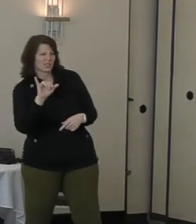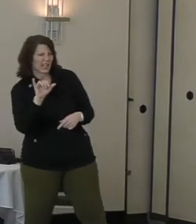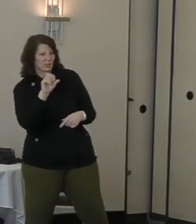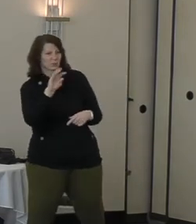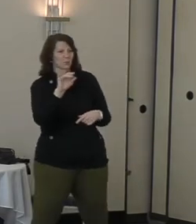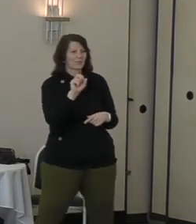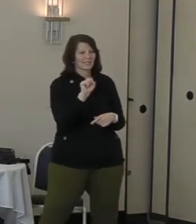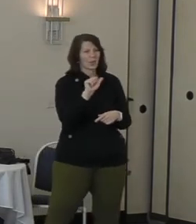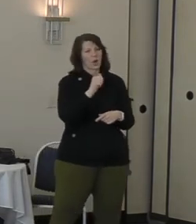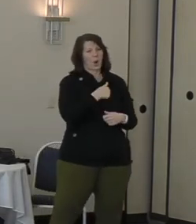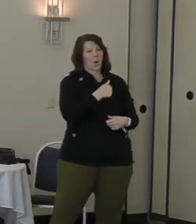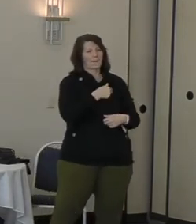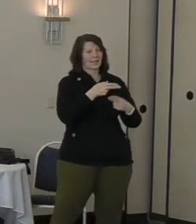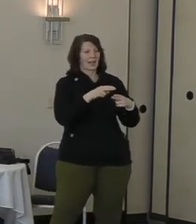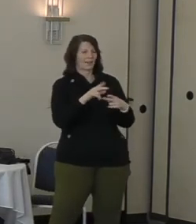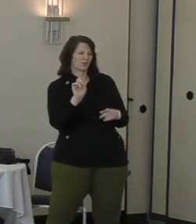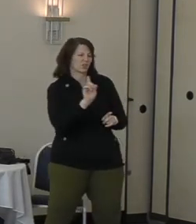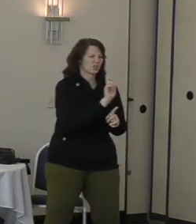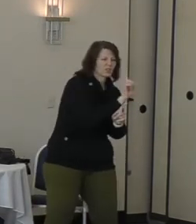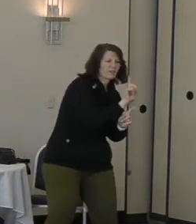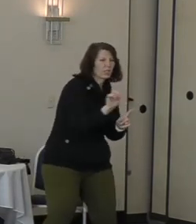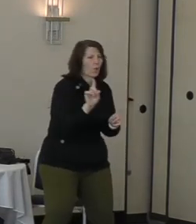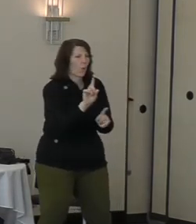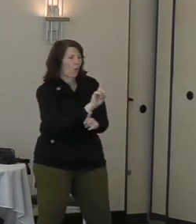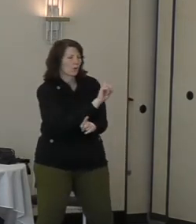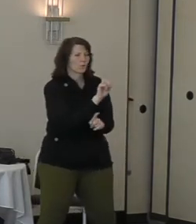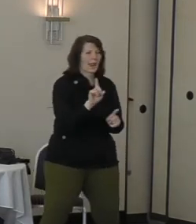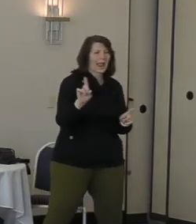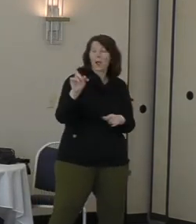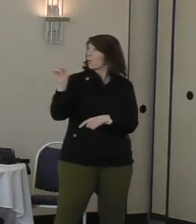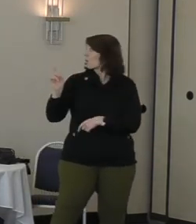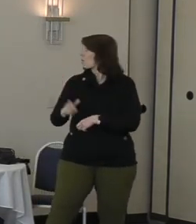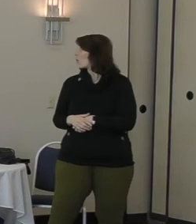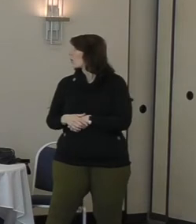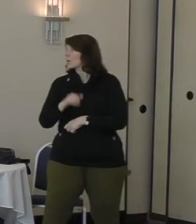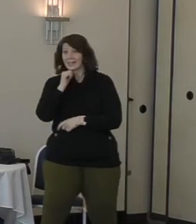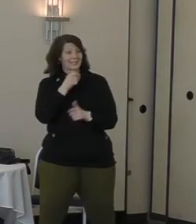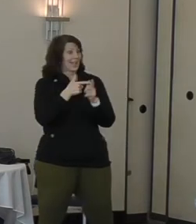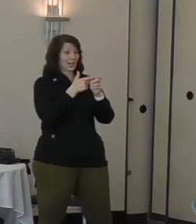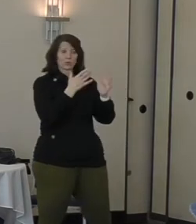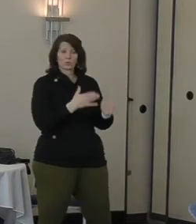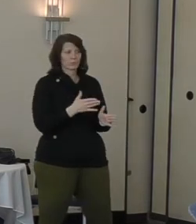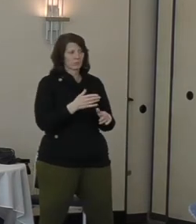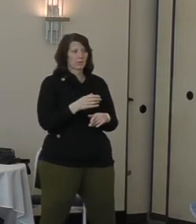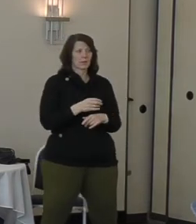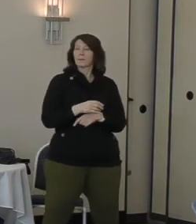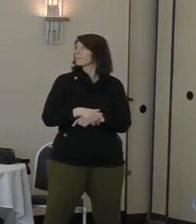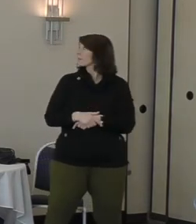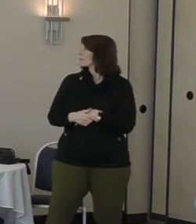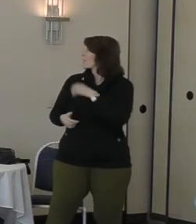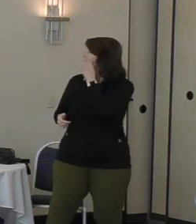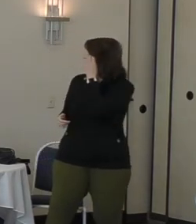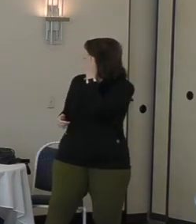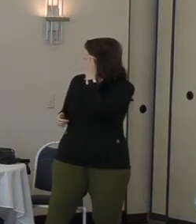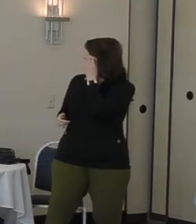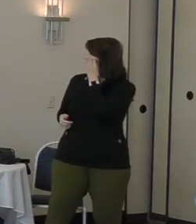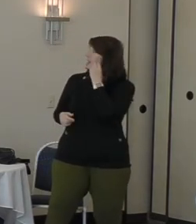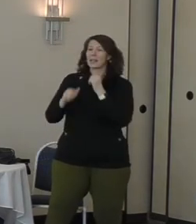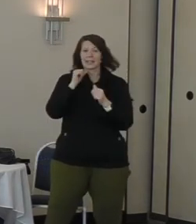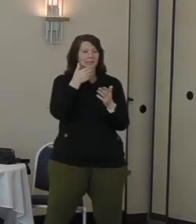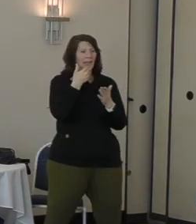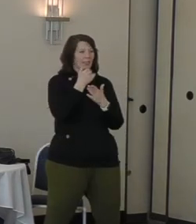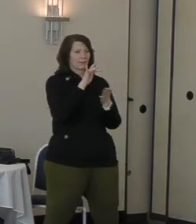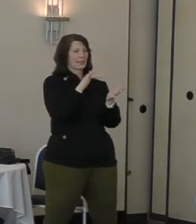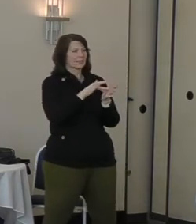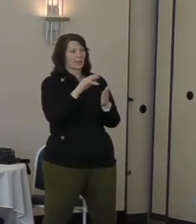from between the pods. And they are far more distributors. Jack Goodhue is not a crasher. And yes, he's got packs and all that, but like, he is not the best